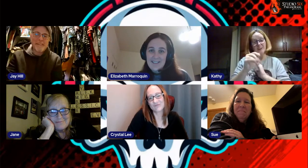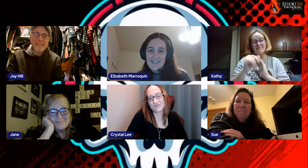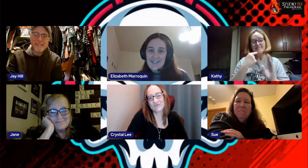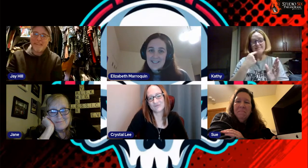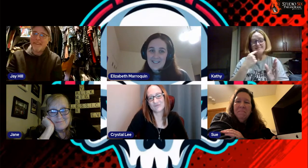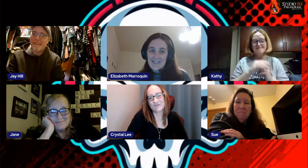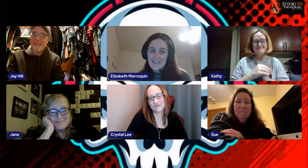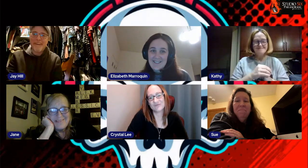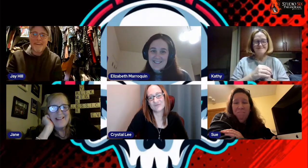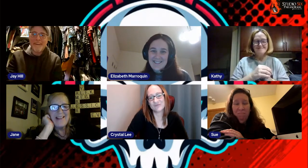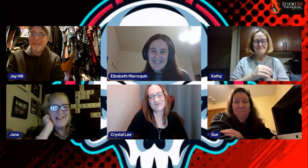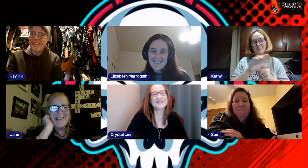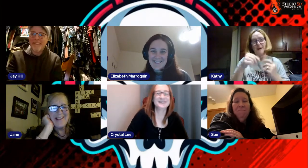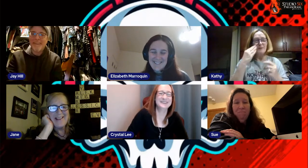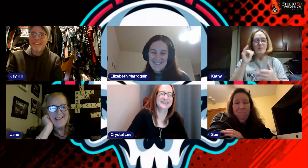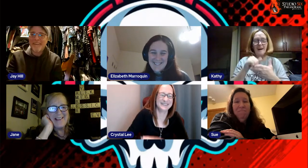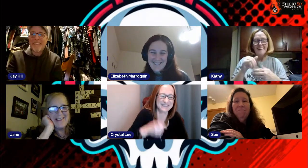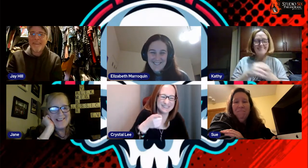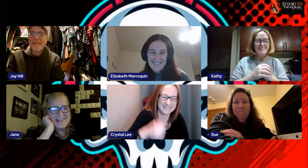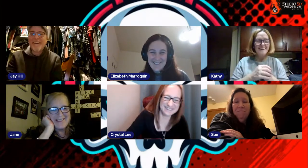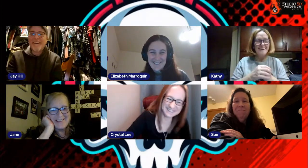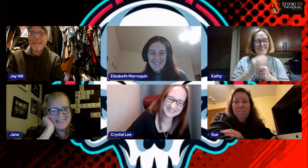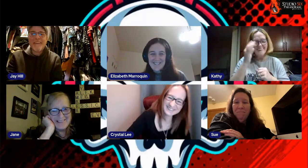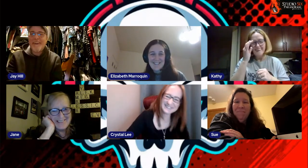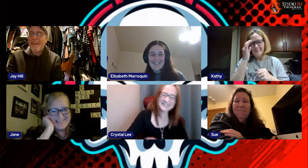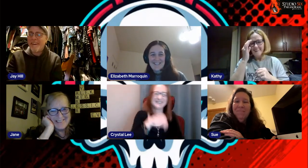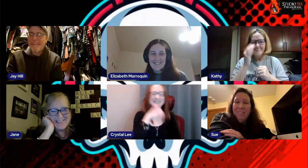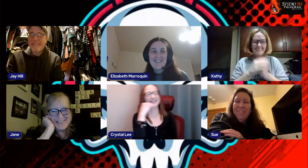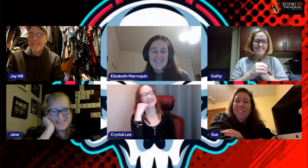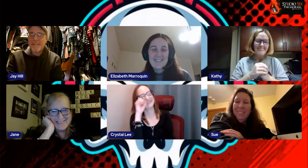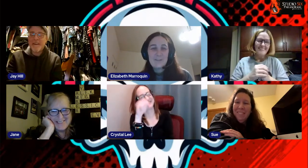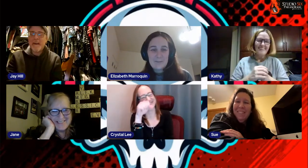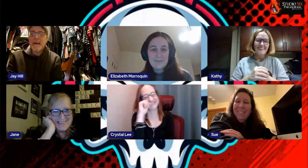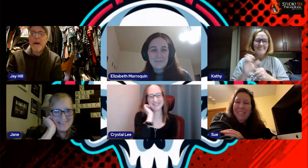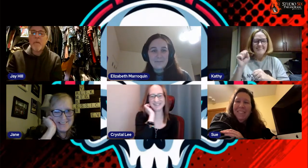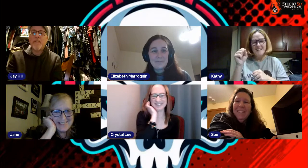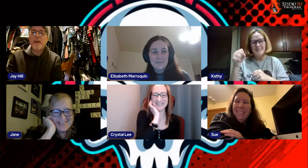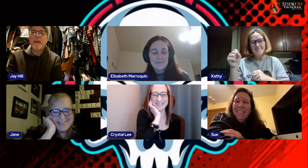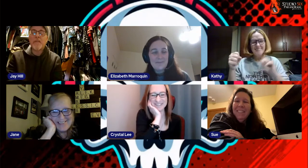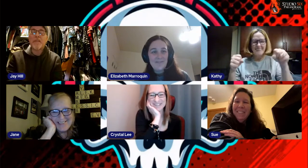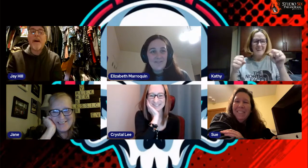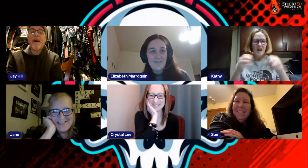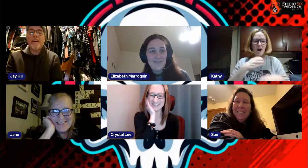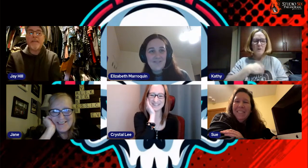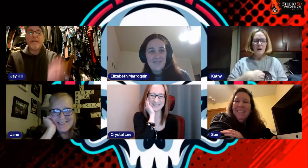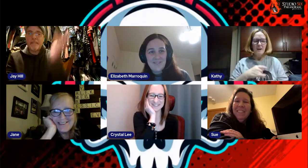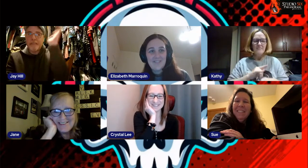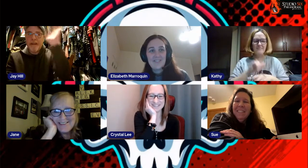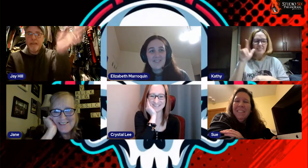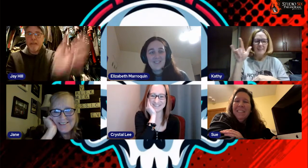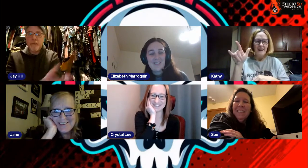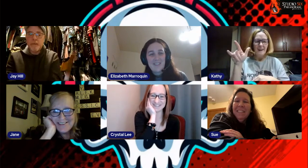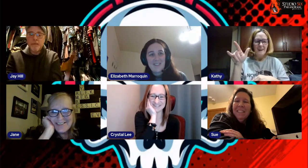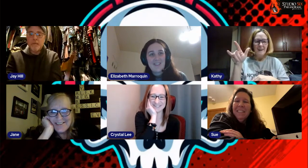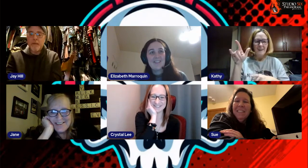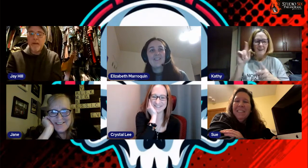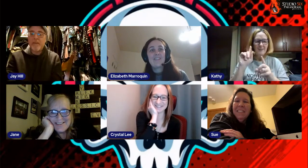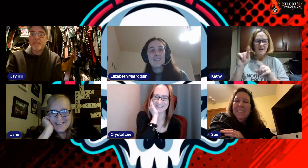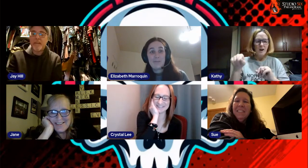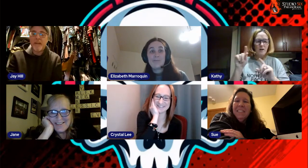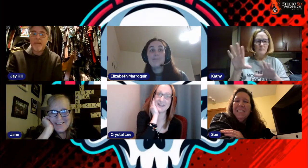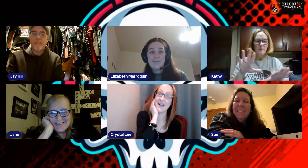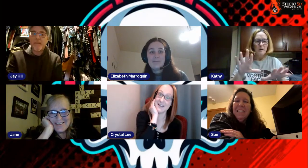cheap, Jason. We all know that. Yeah. I wish I could fly and do